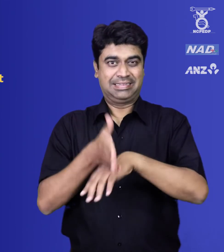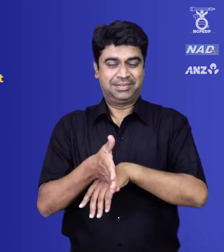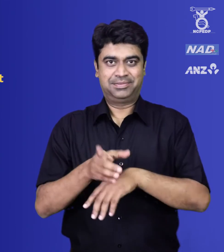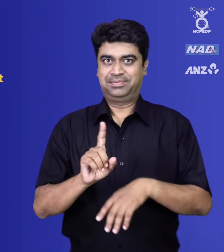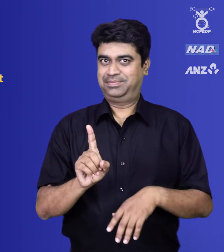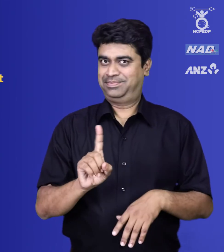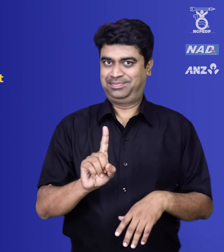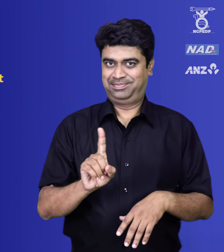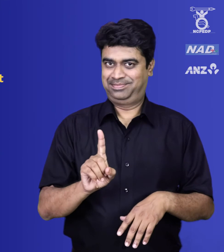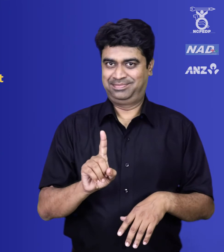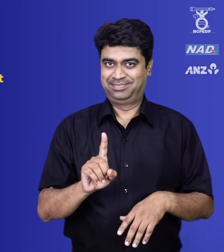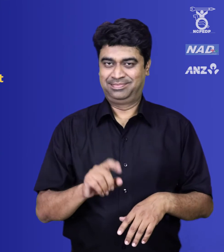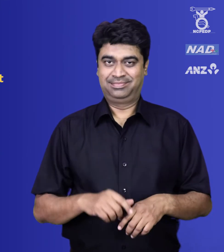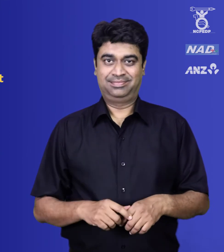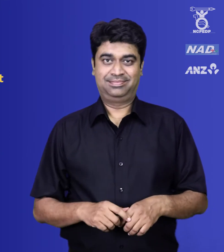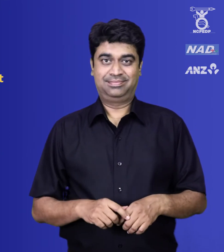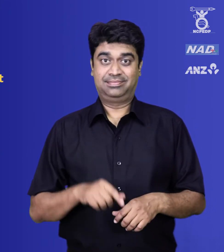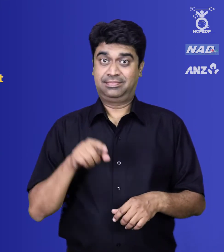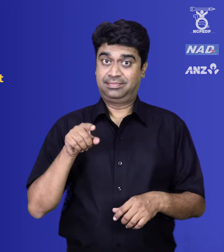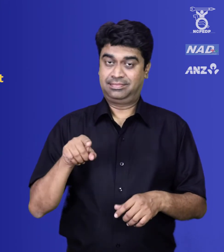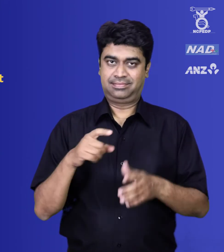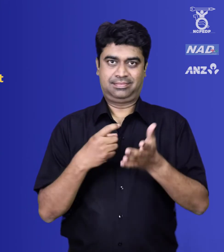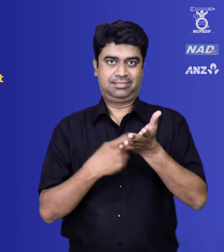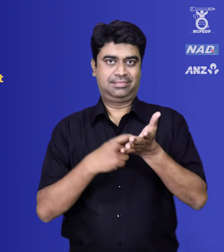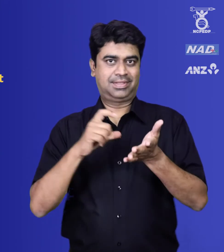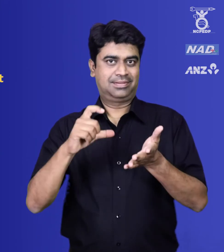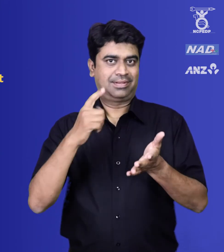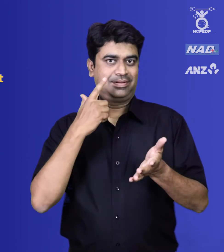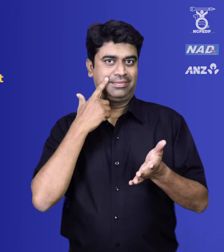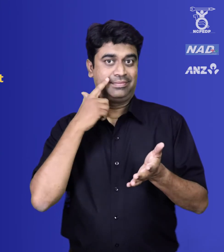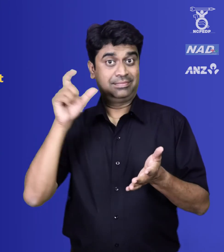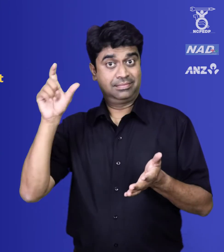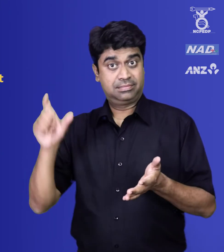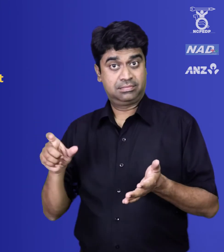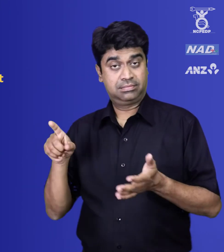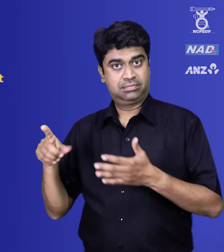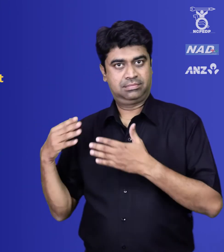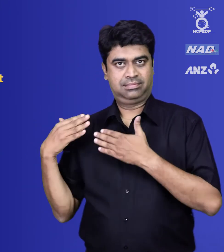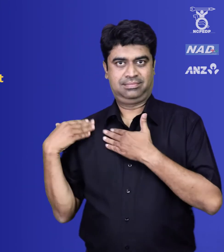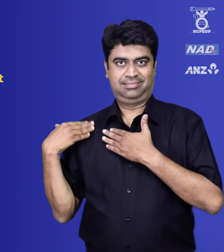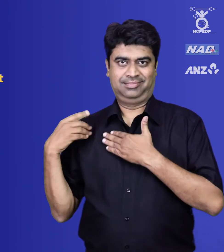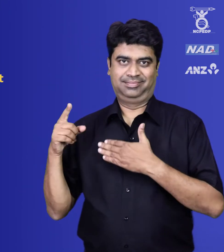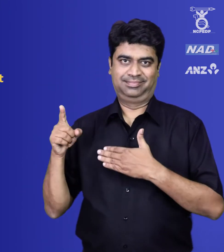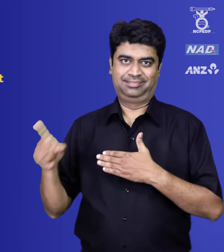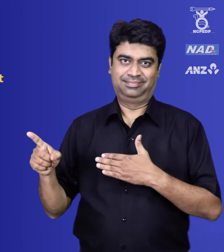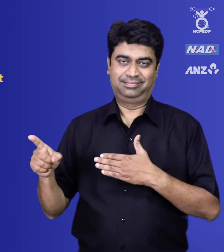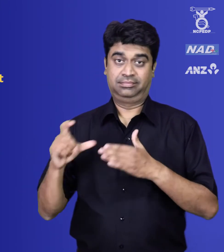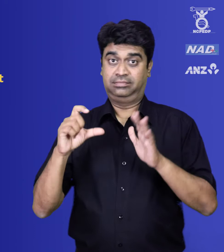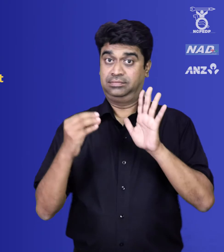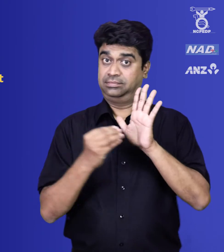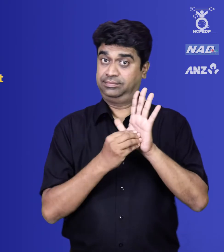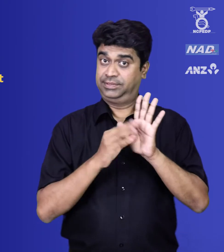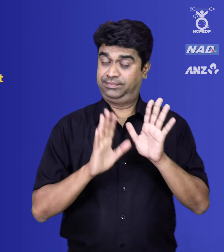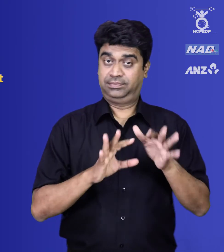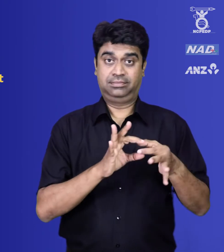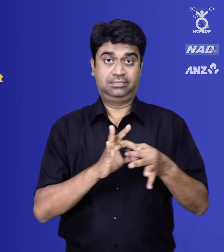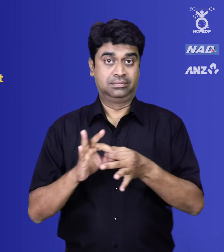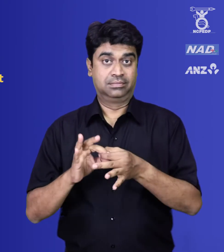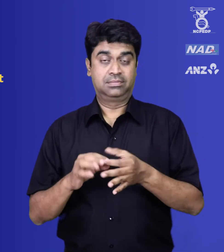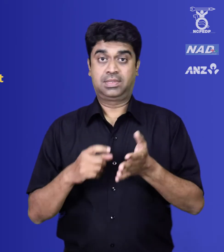Without prejudice to any function and power of Rehabilitation Council of India, constituted under the Rehabilitation Council